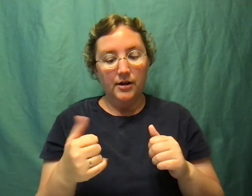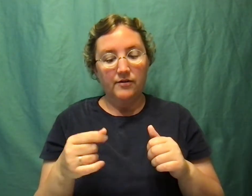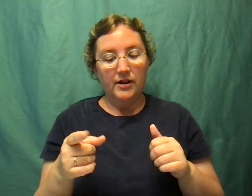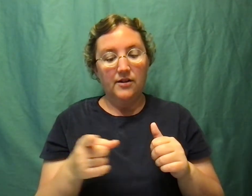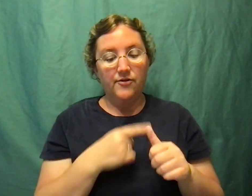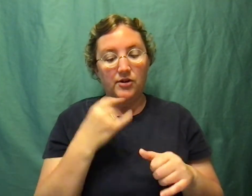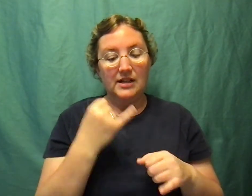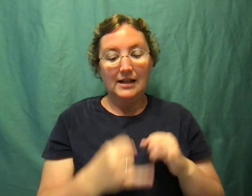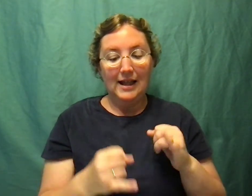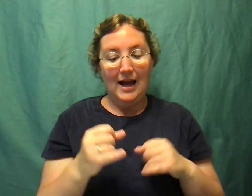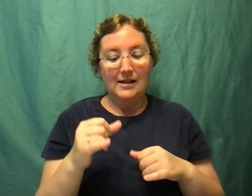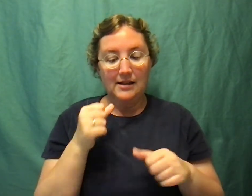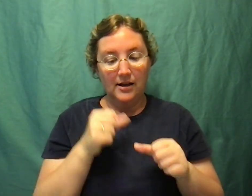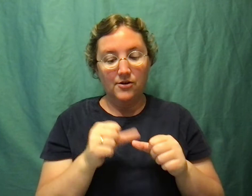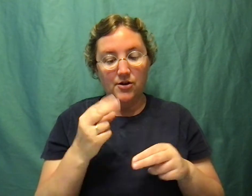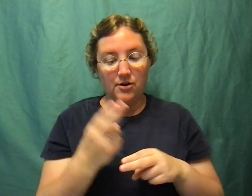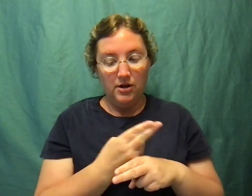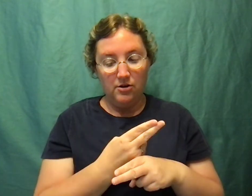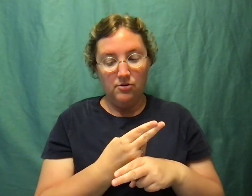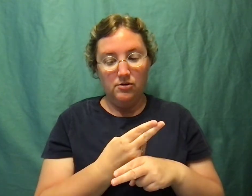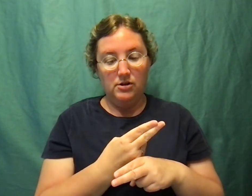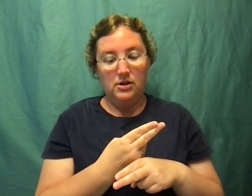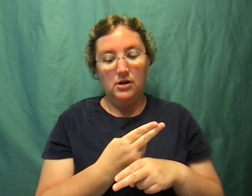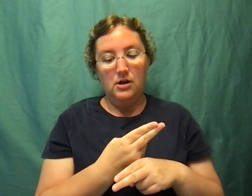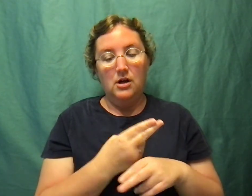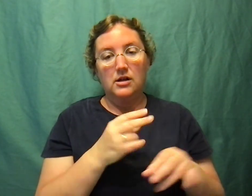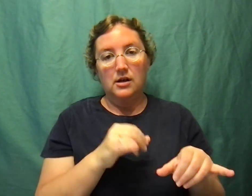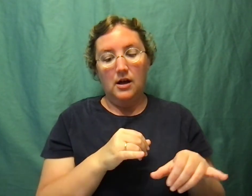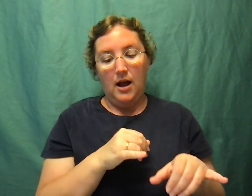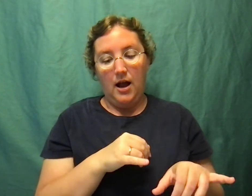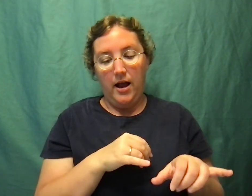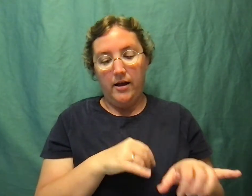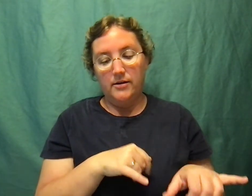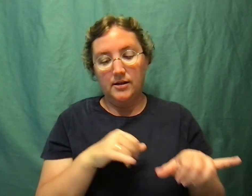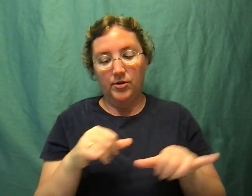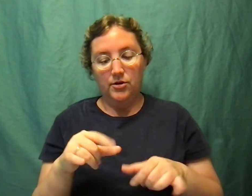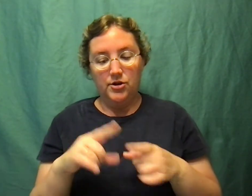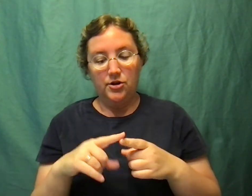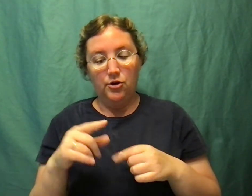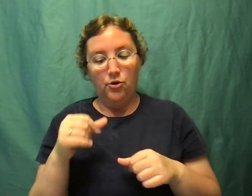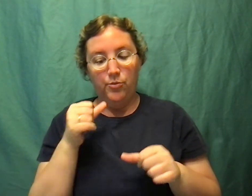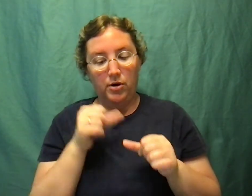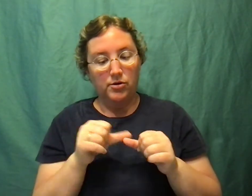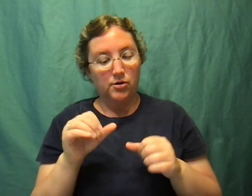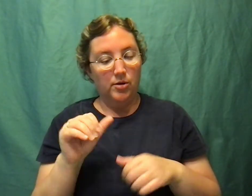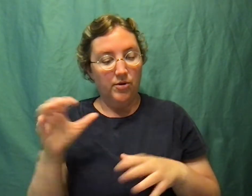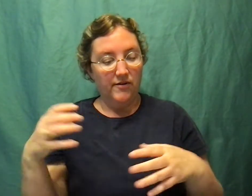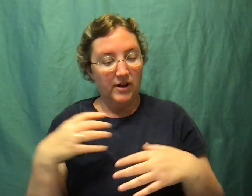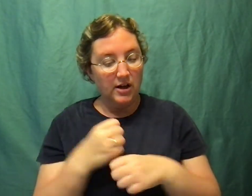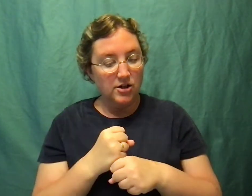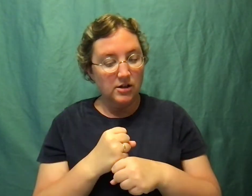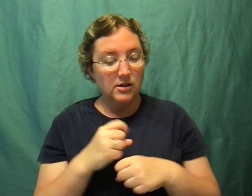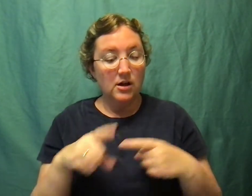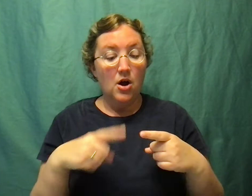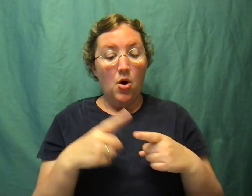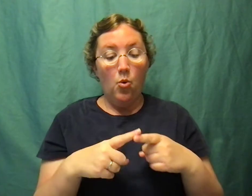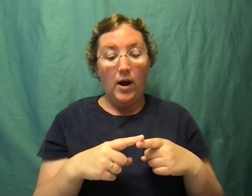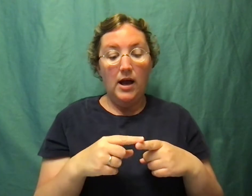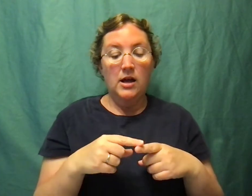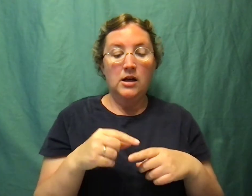Alternatively, the first and last letters are used similar to postal abbreviations. When